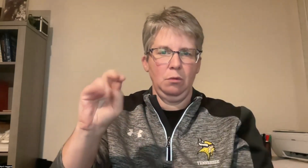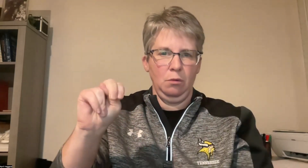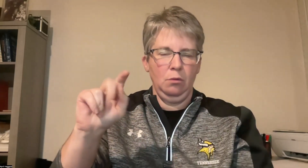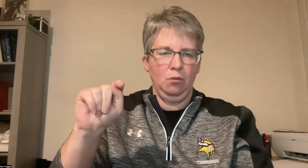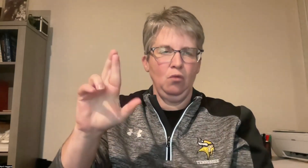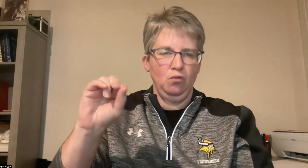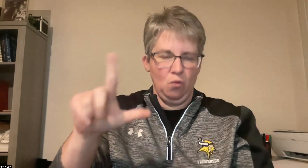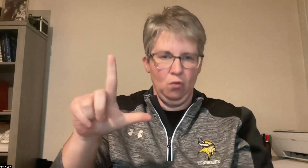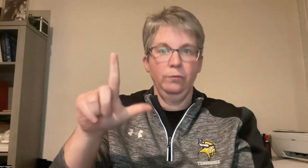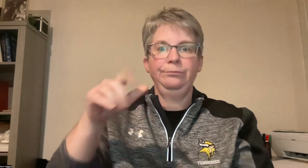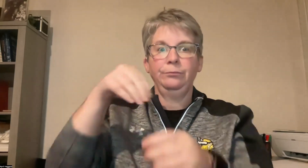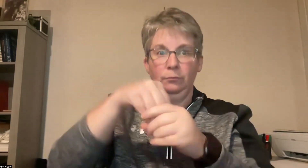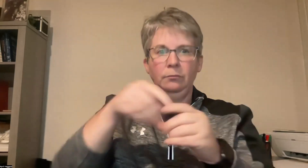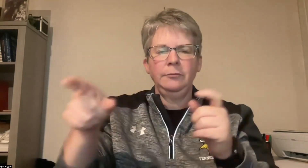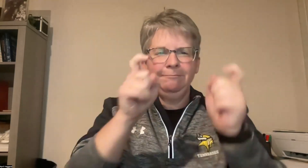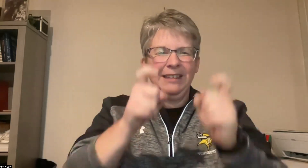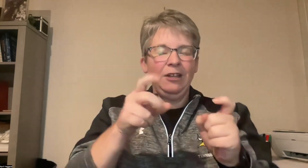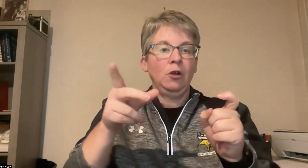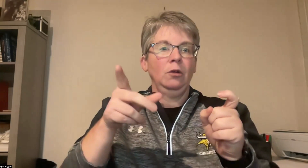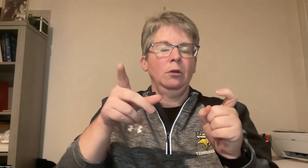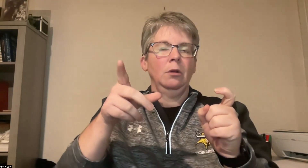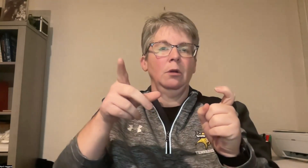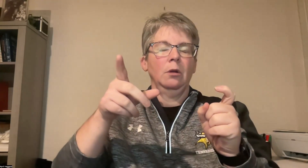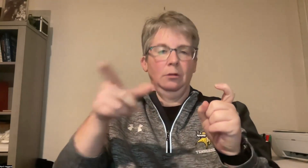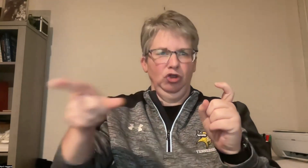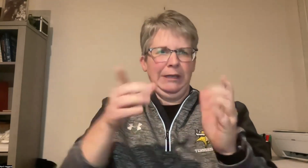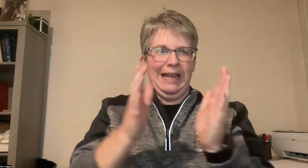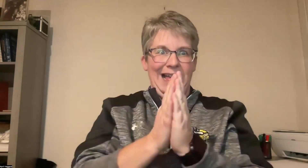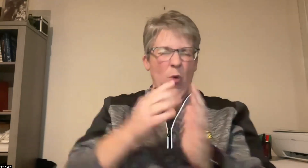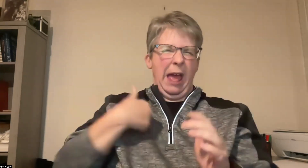for the internal management control.